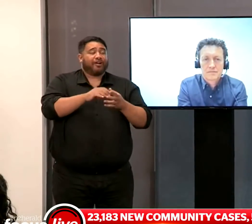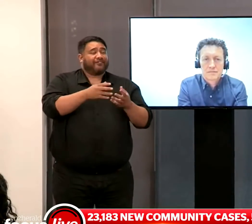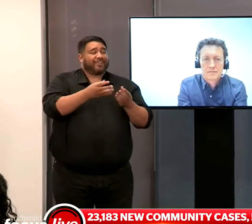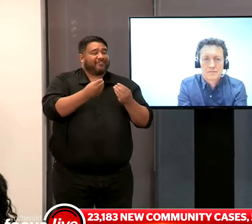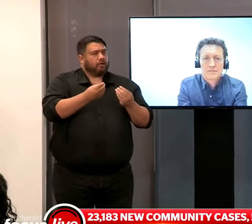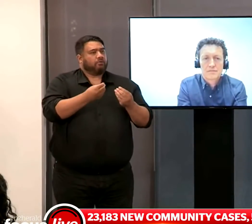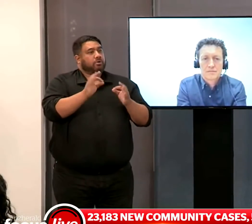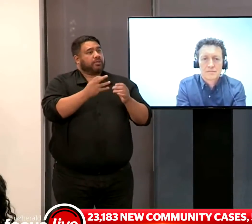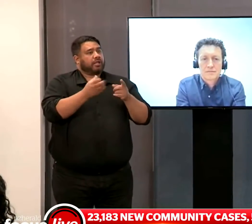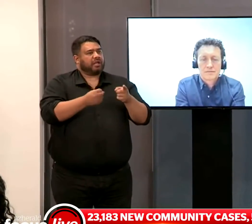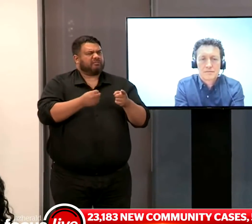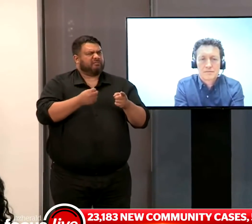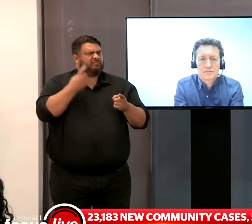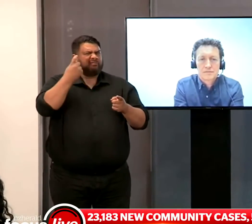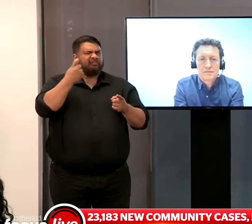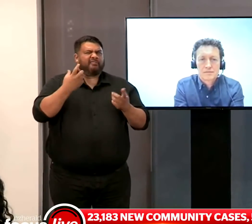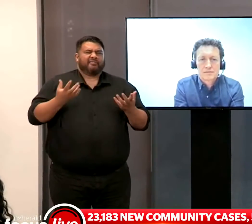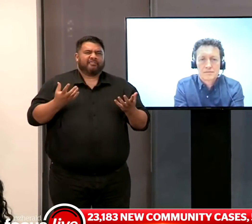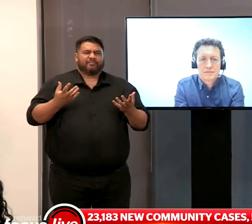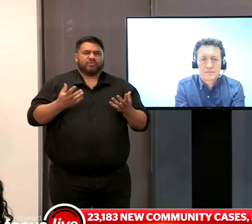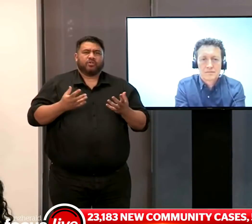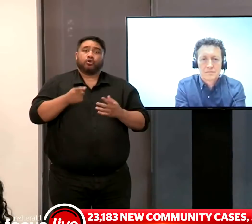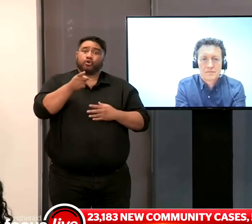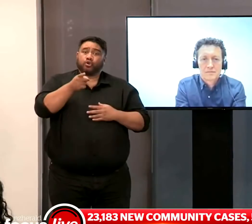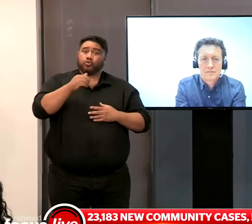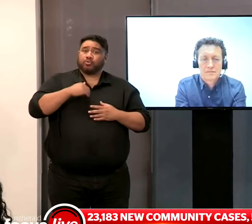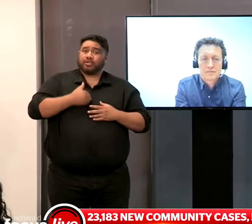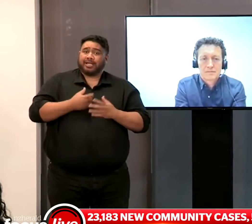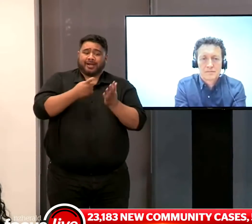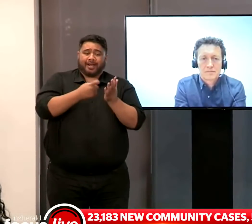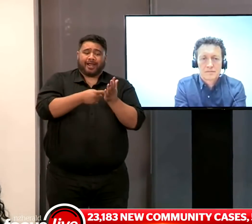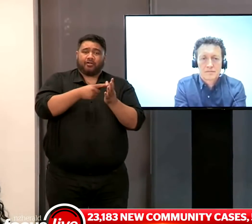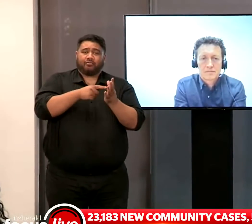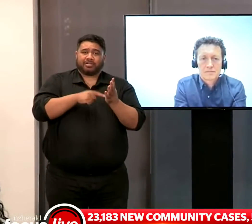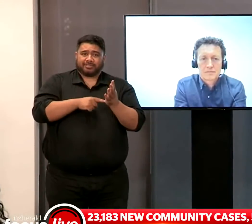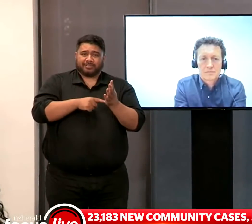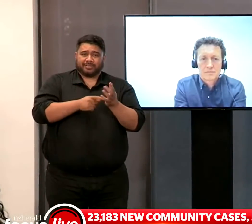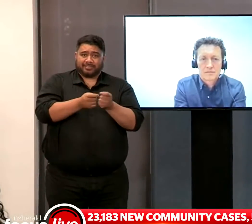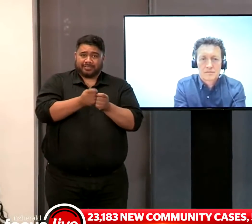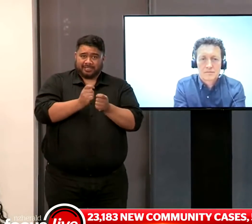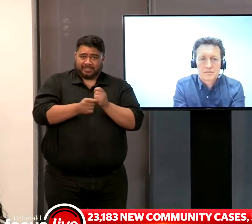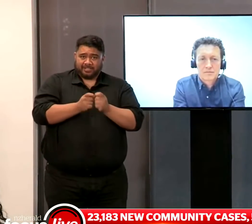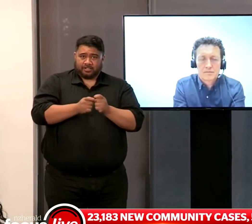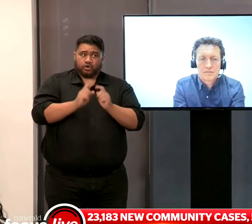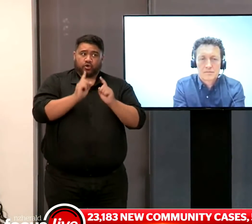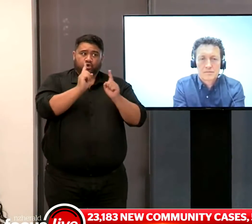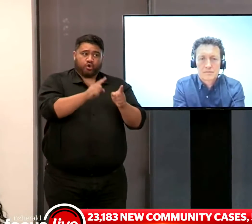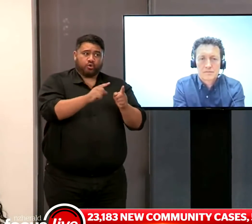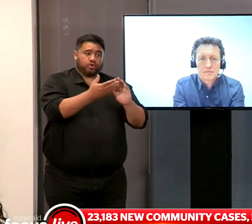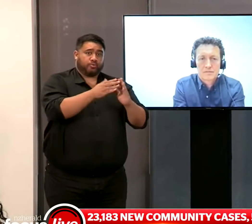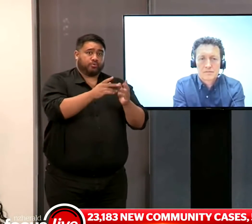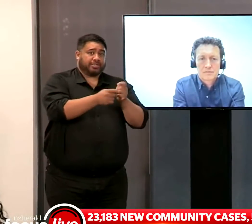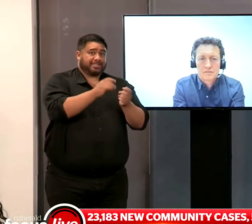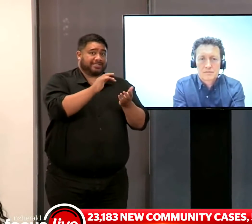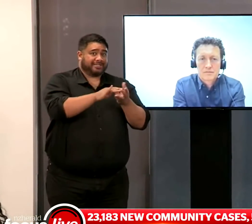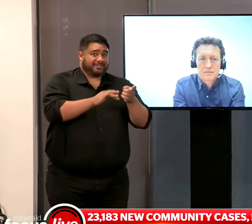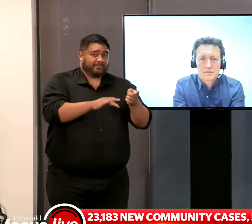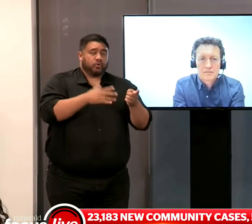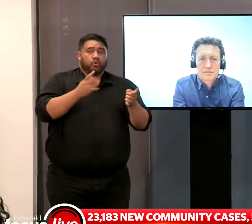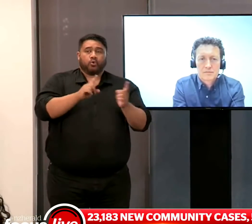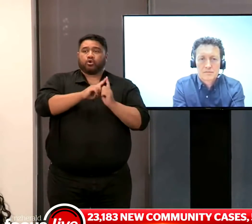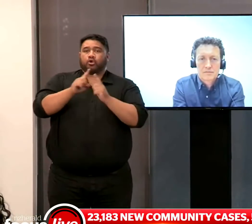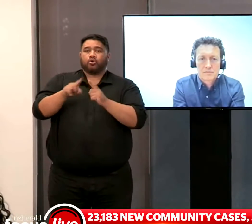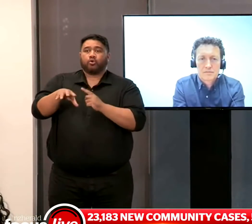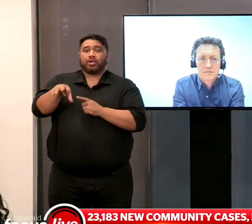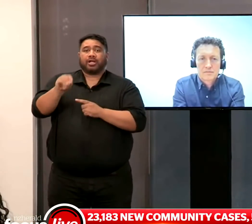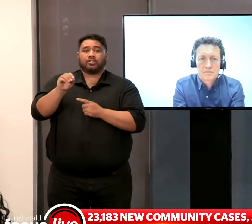just the point here is, if people do need rapid antigen tests, either a community testing centre or going to a collection point,